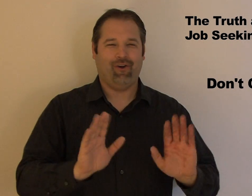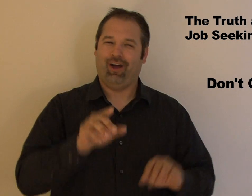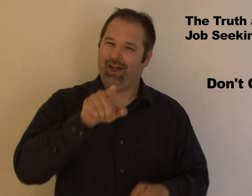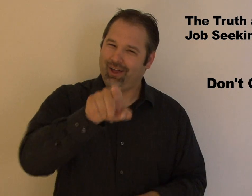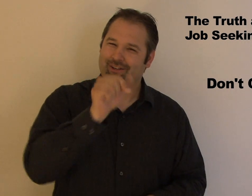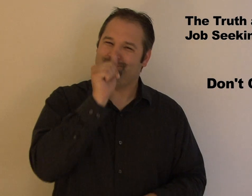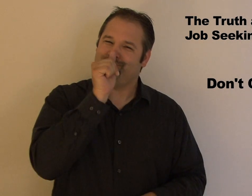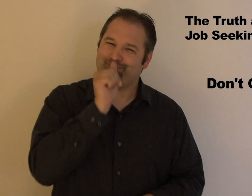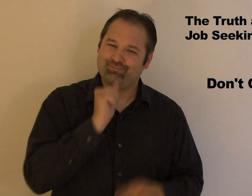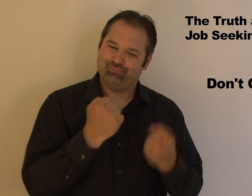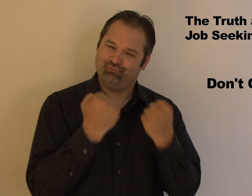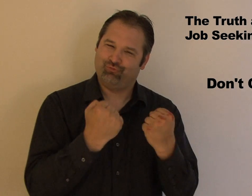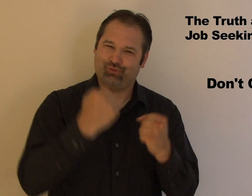Persevere. Think positive.